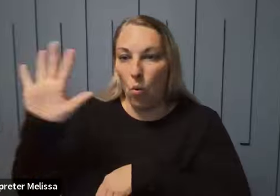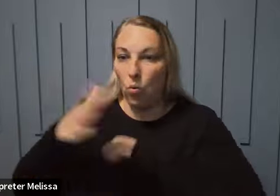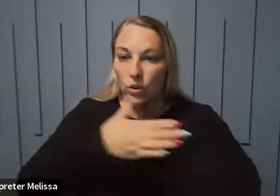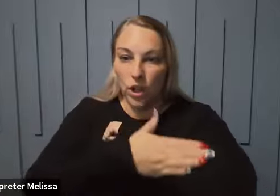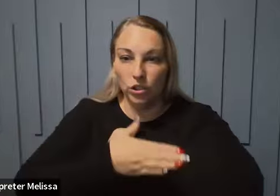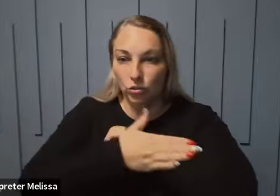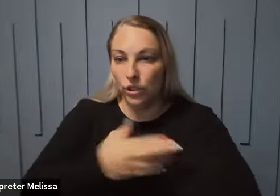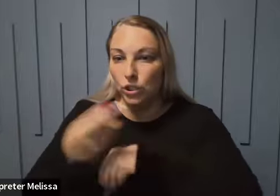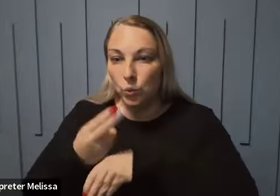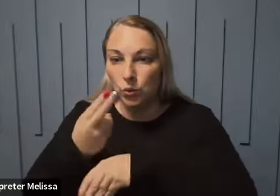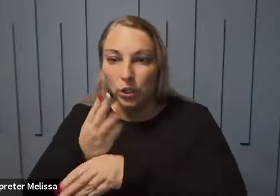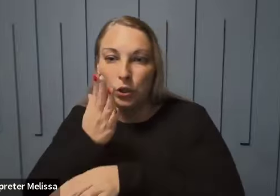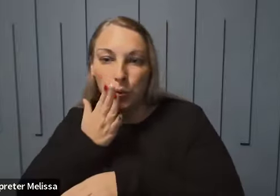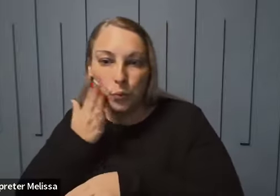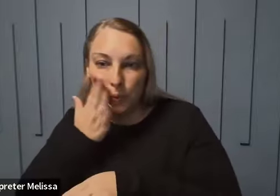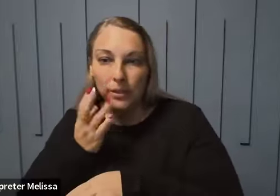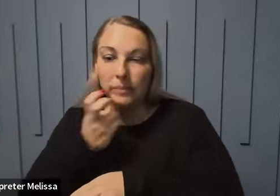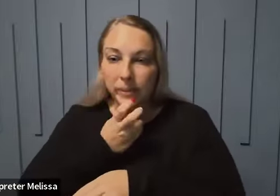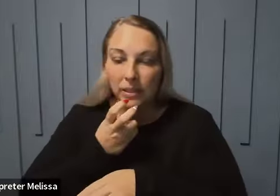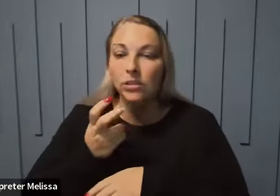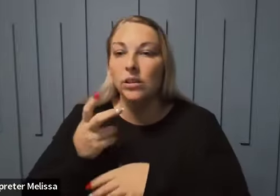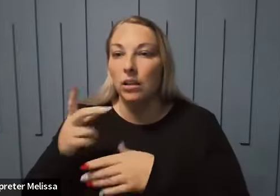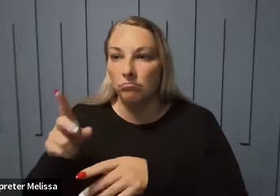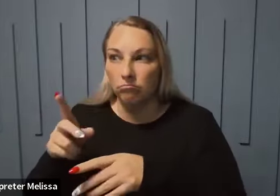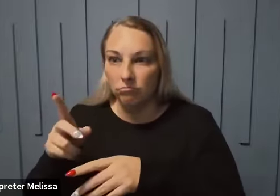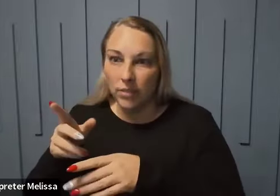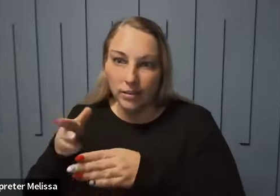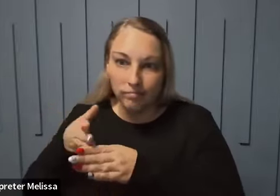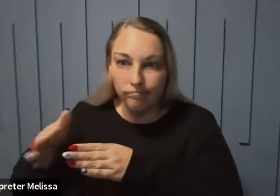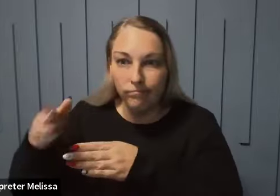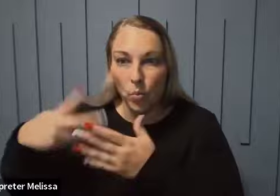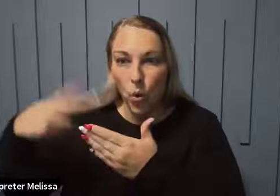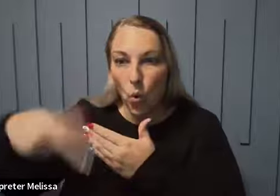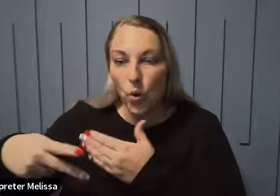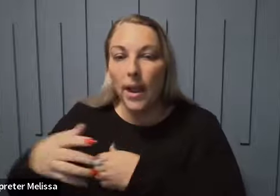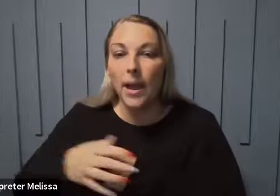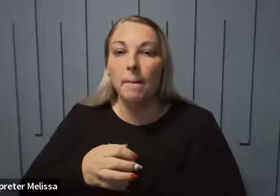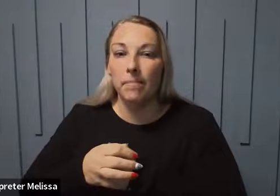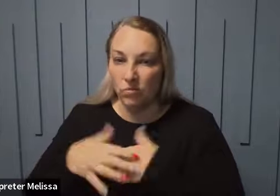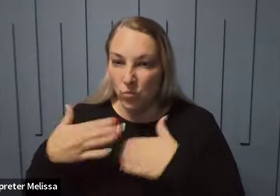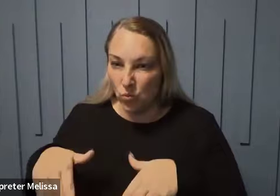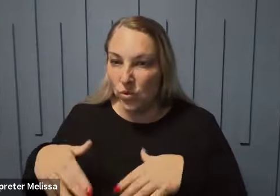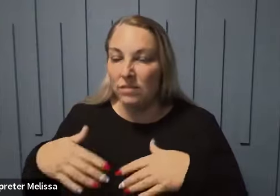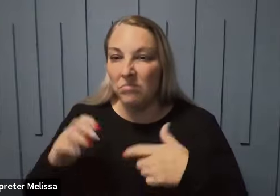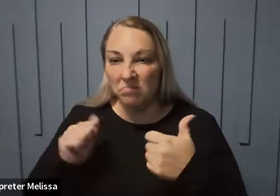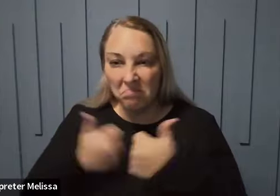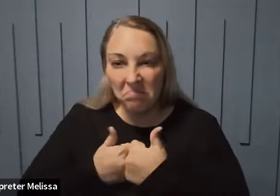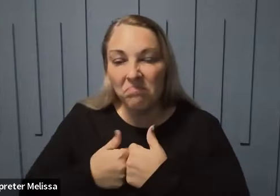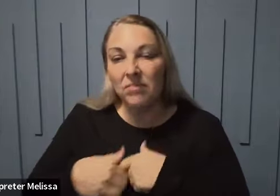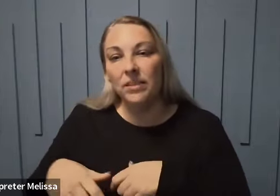of challenges, some controversy. So how did we get to this place here in Illinois?